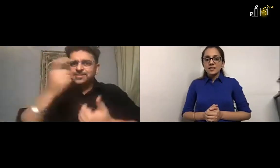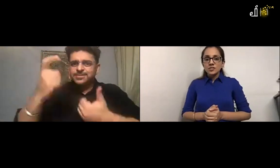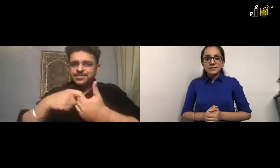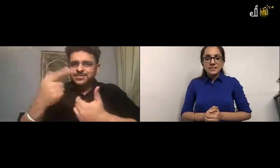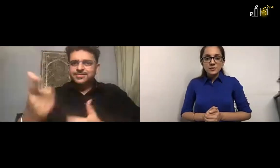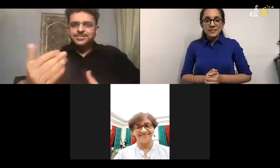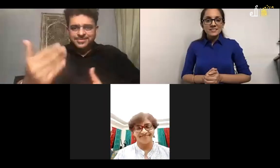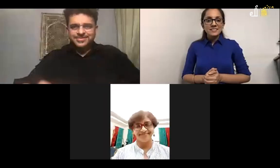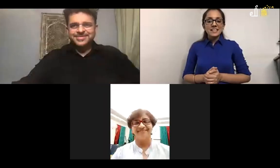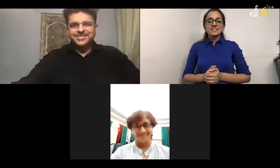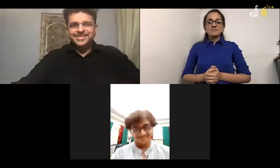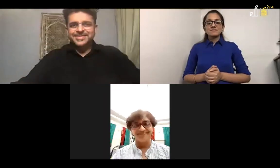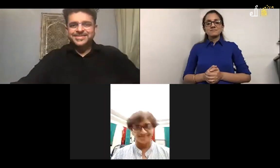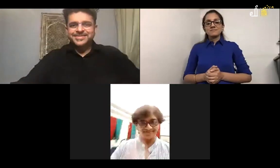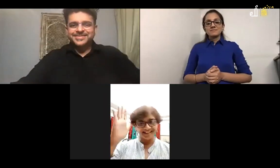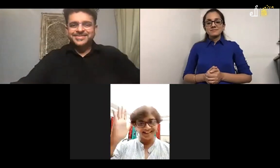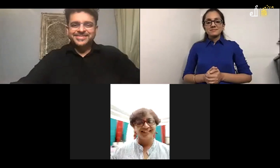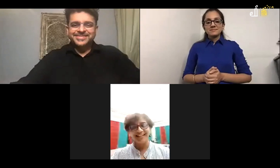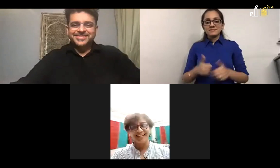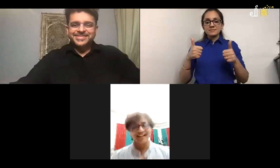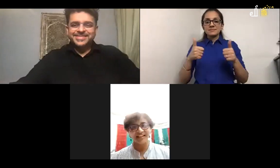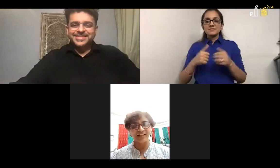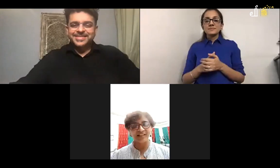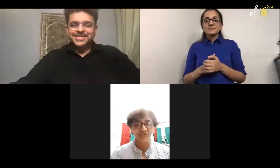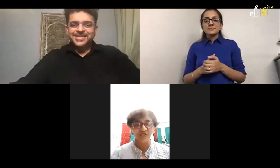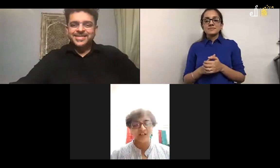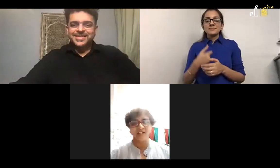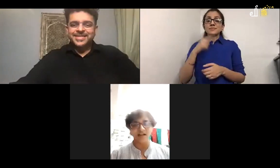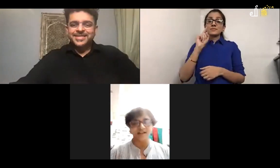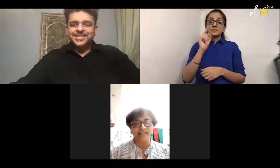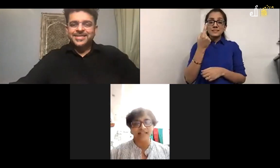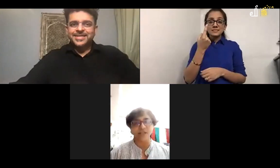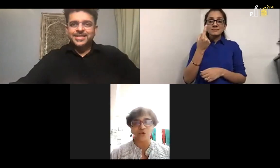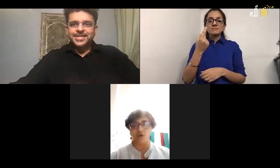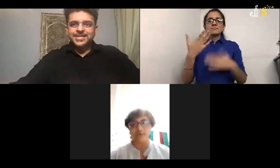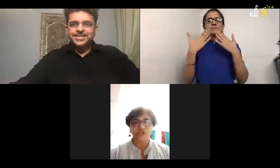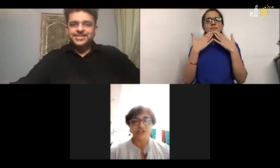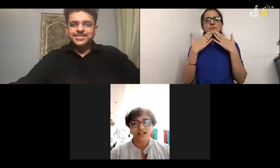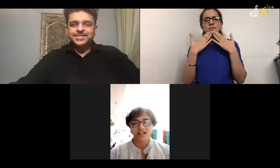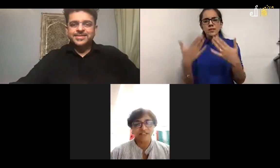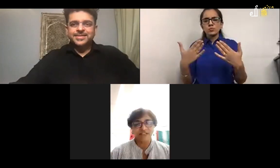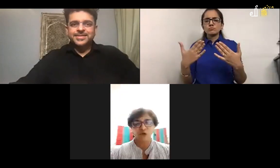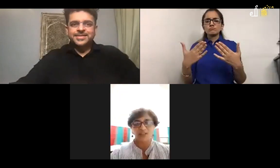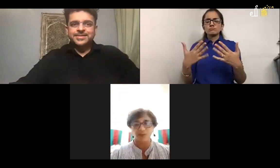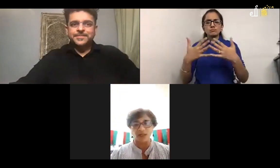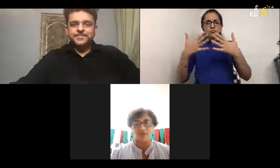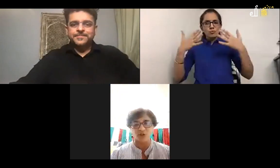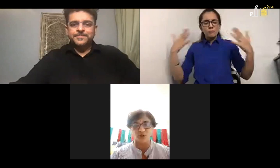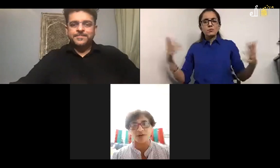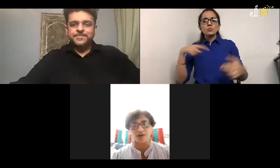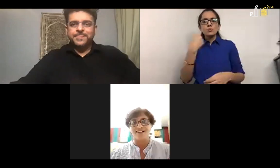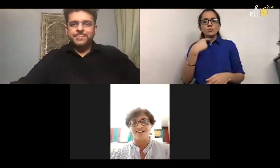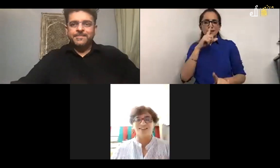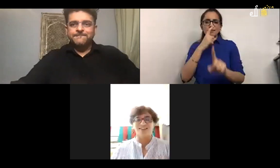Yeah, Shanti, are you there? Yes. Yeah. First of all, thank you so much, Kavita, for doing such a wonderful